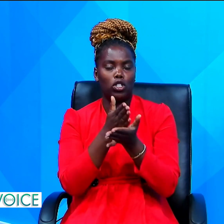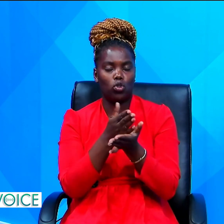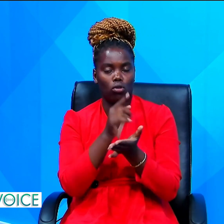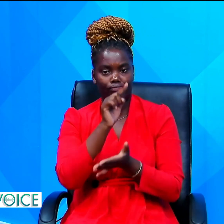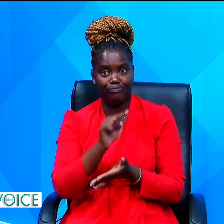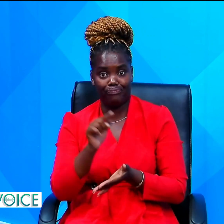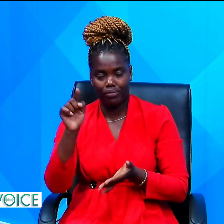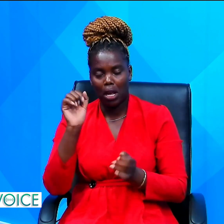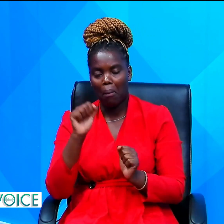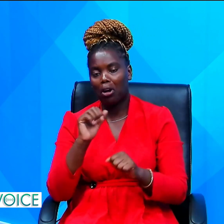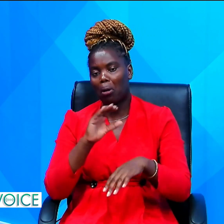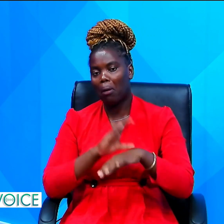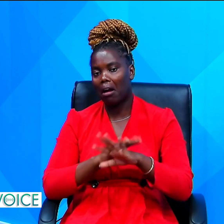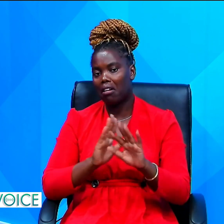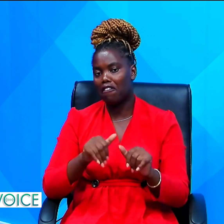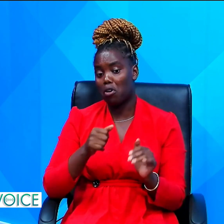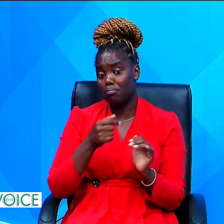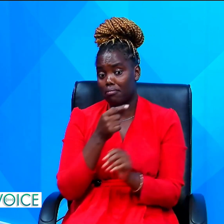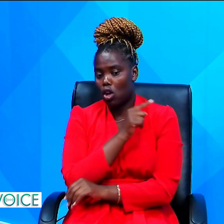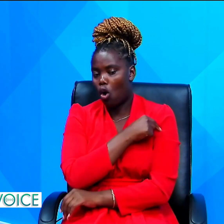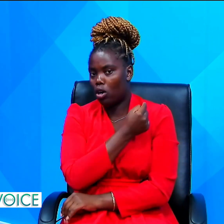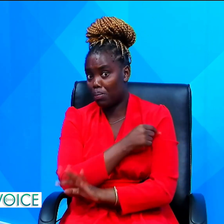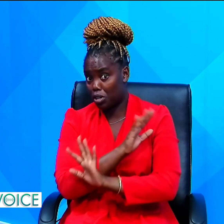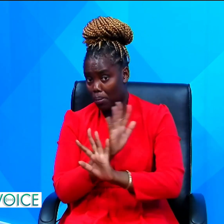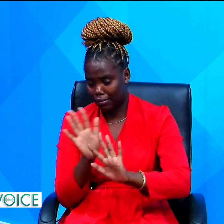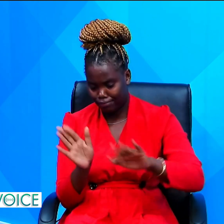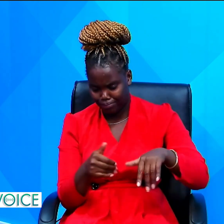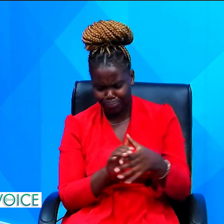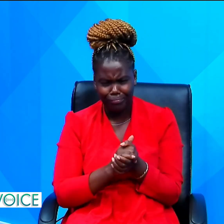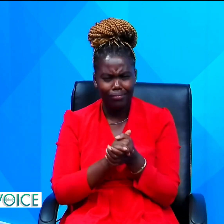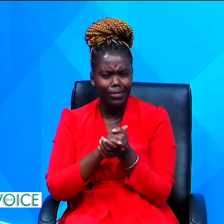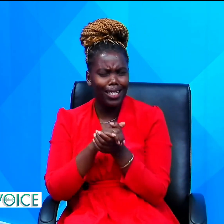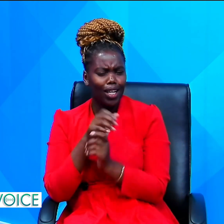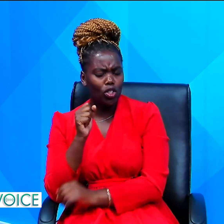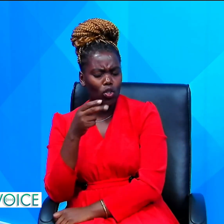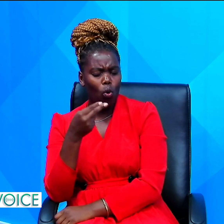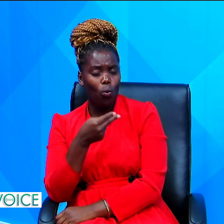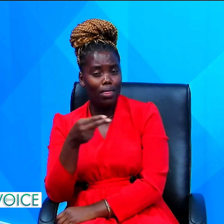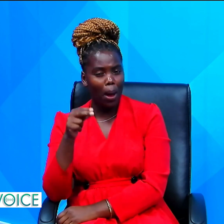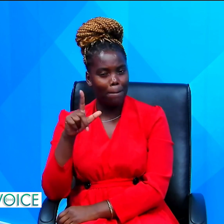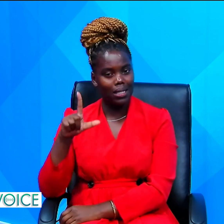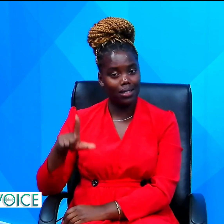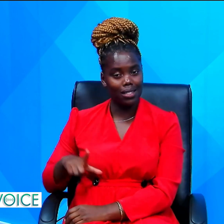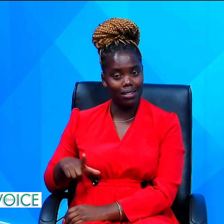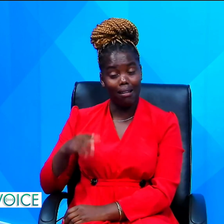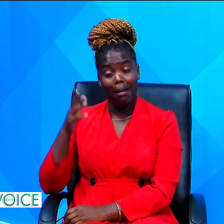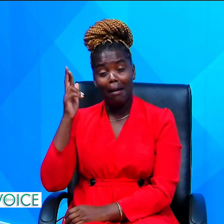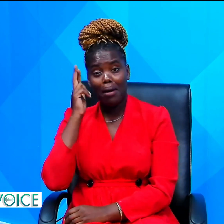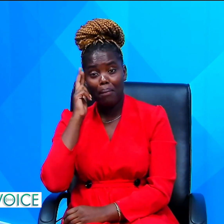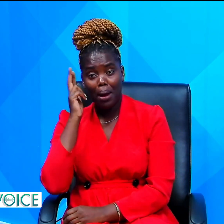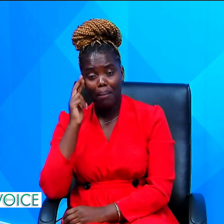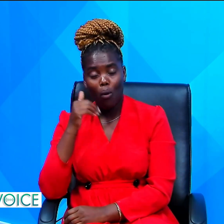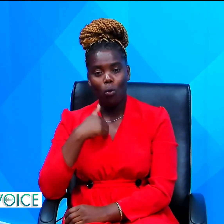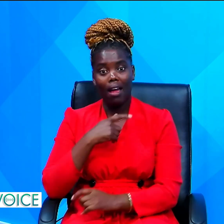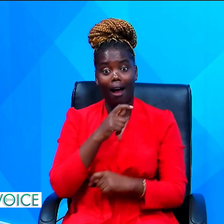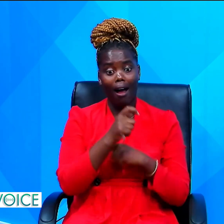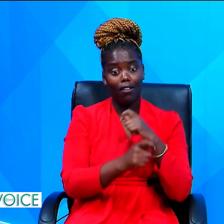from the right doctors and from the hospital. A hepatitis, remember, we have different types